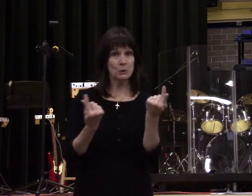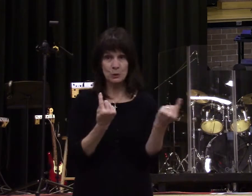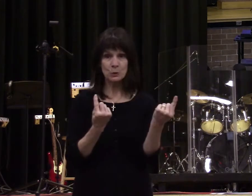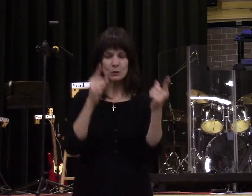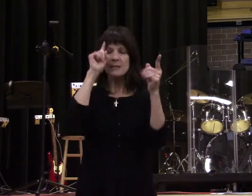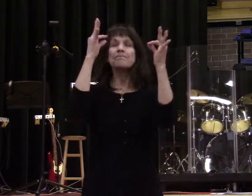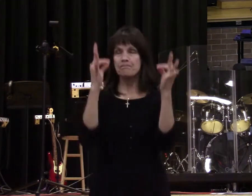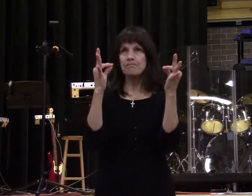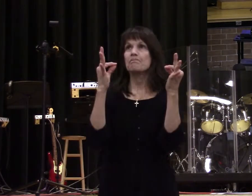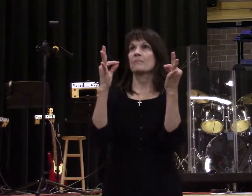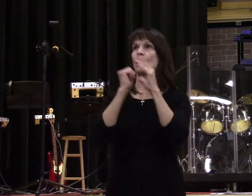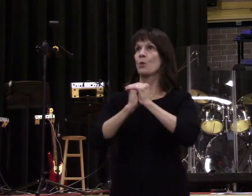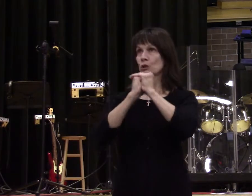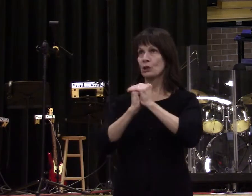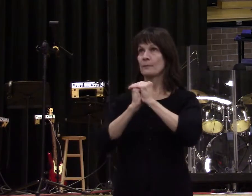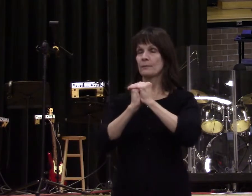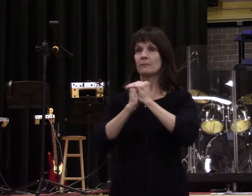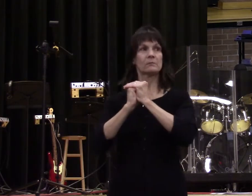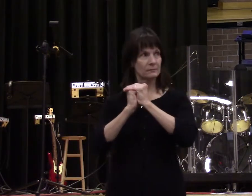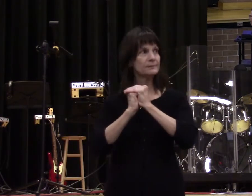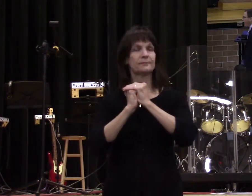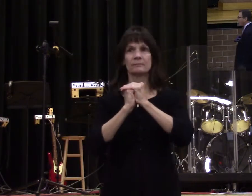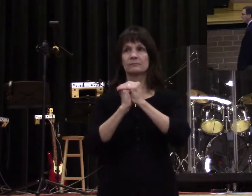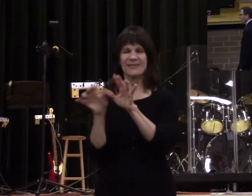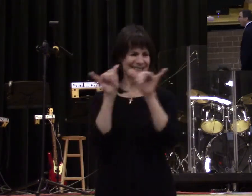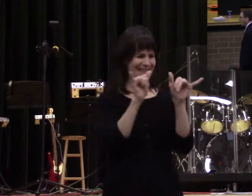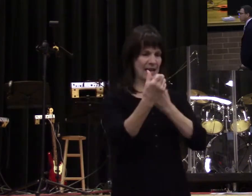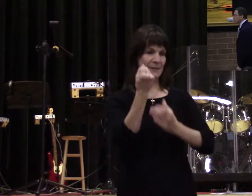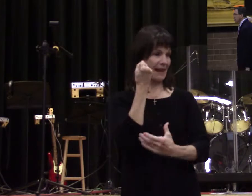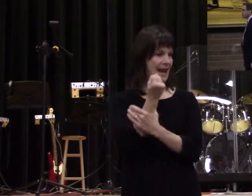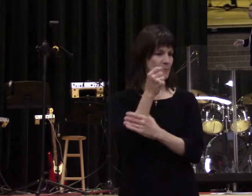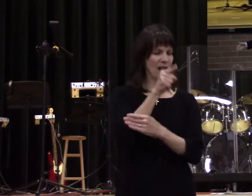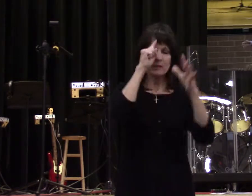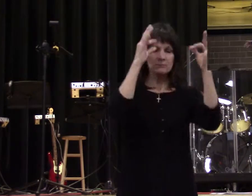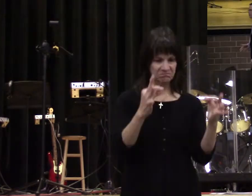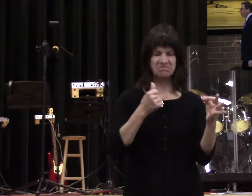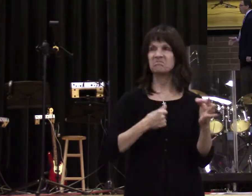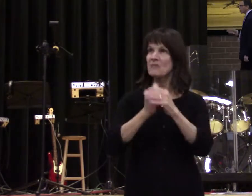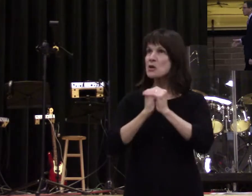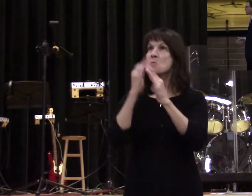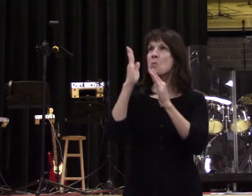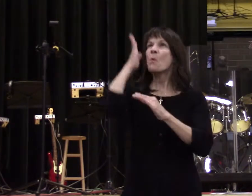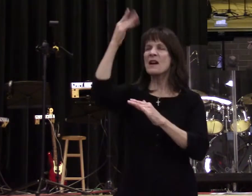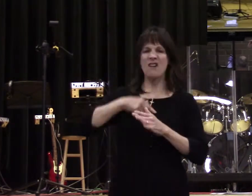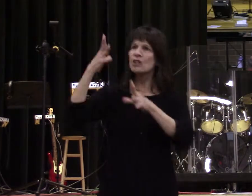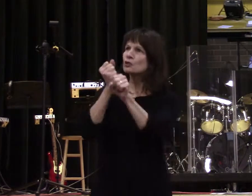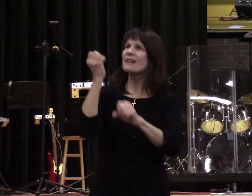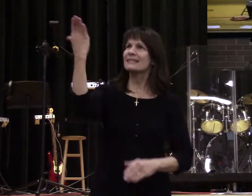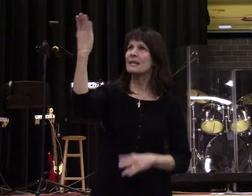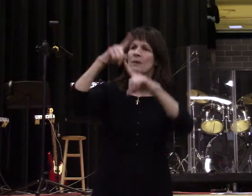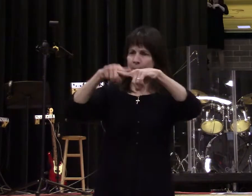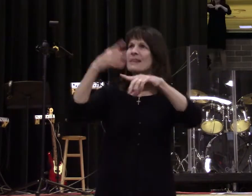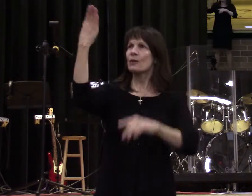God was he went with the heart to worship you, to worship God. And I want you to know, if you live your life with the heart to worship God, God